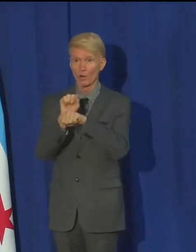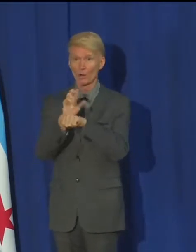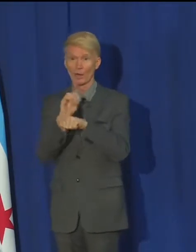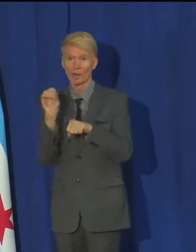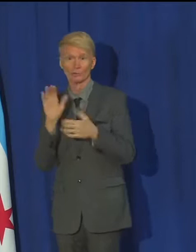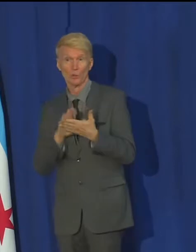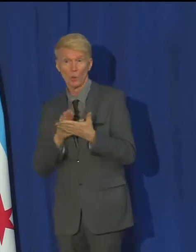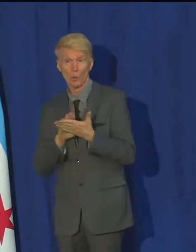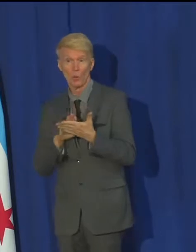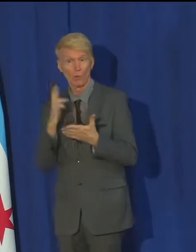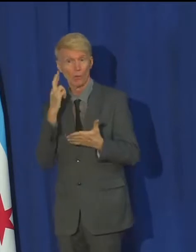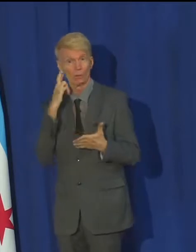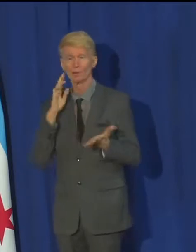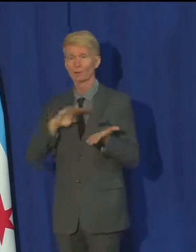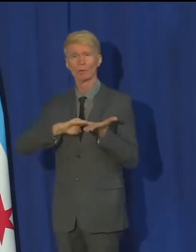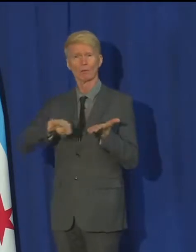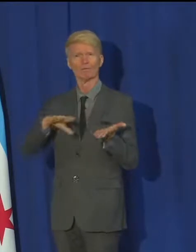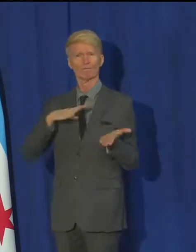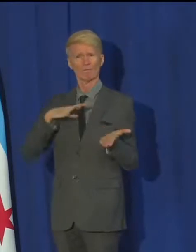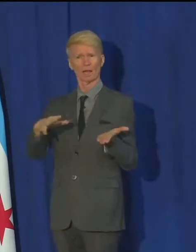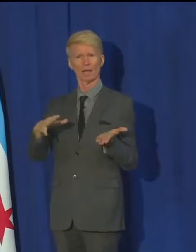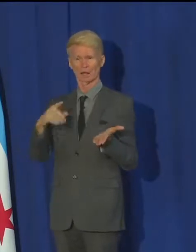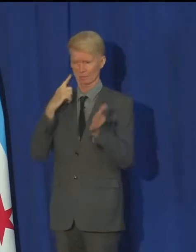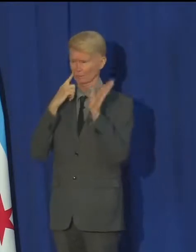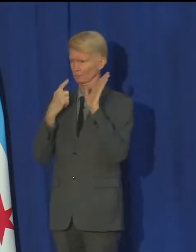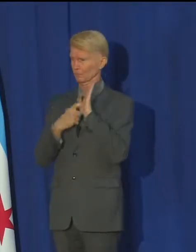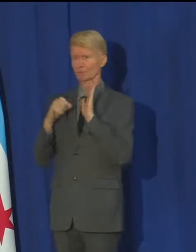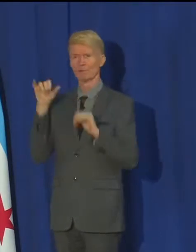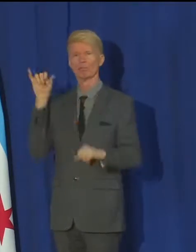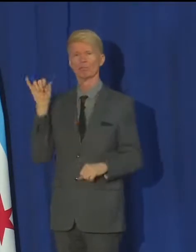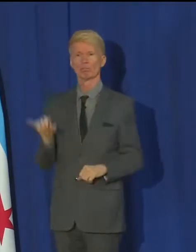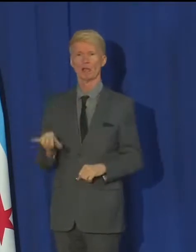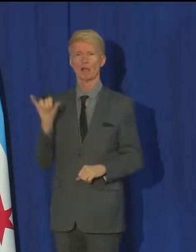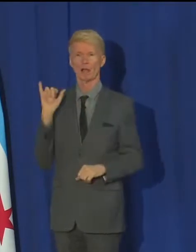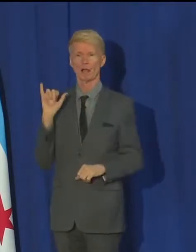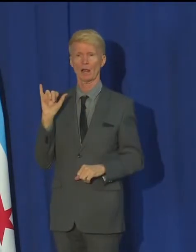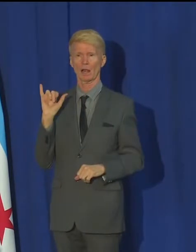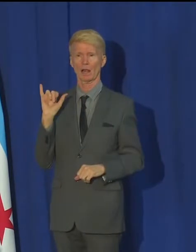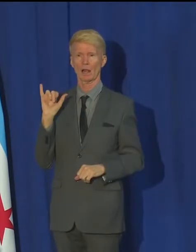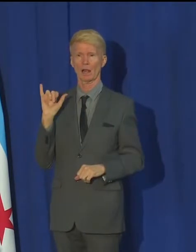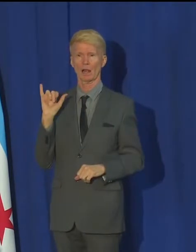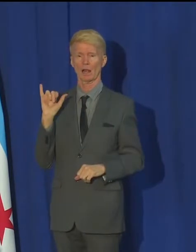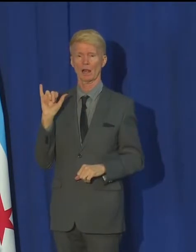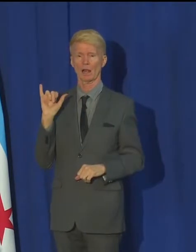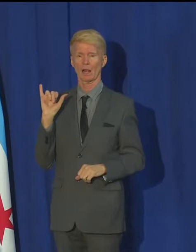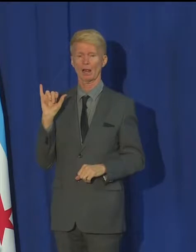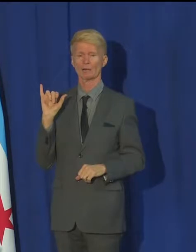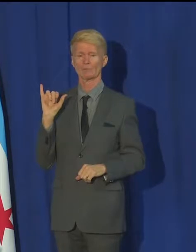school, they are exempt. And we recognize that that is